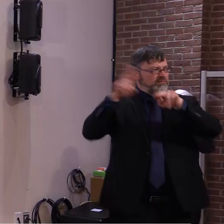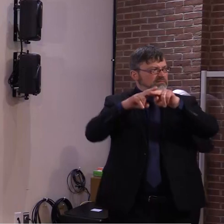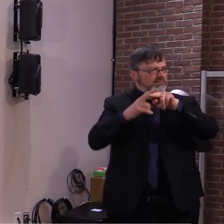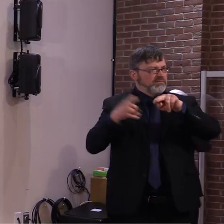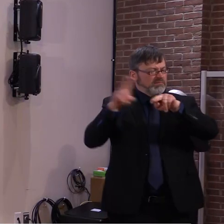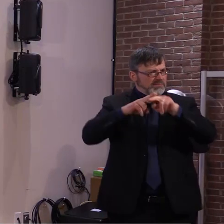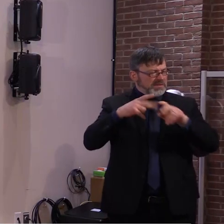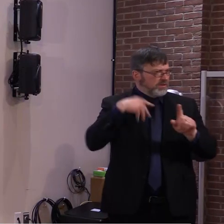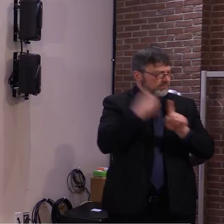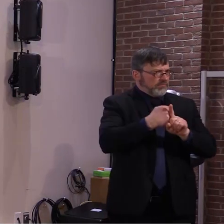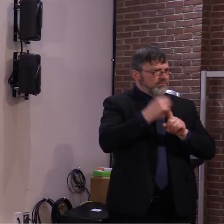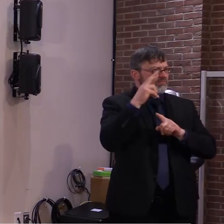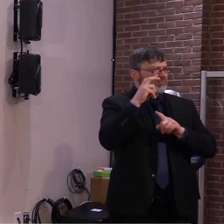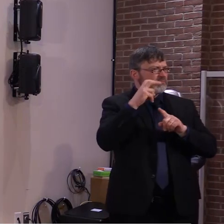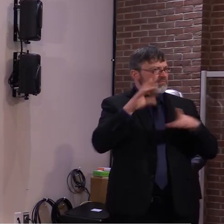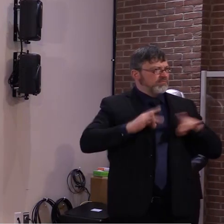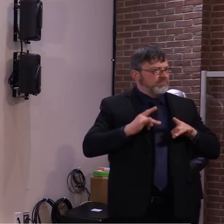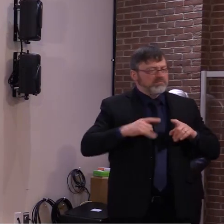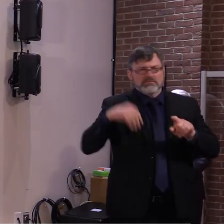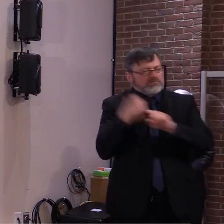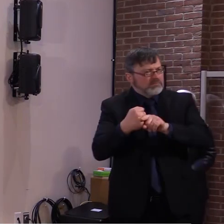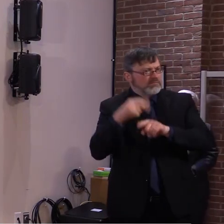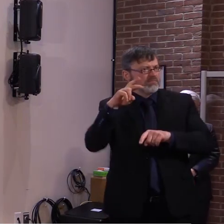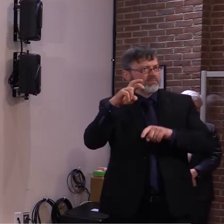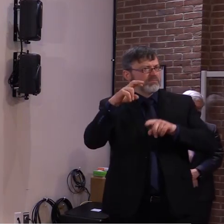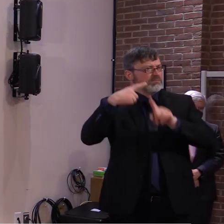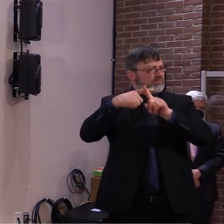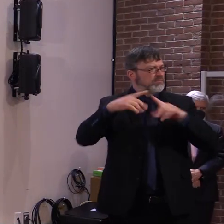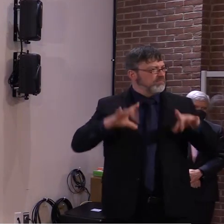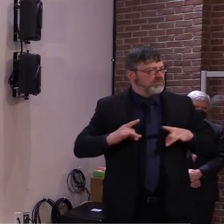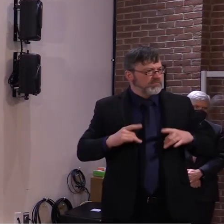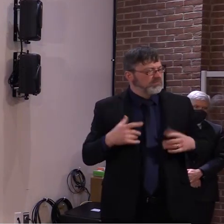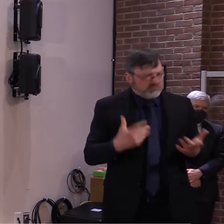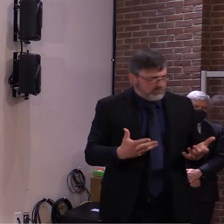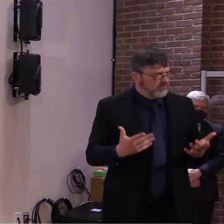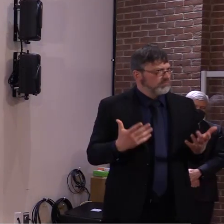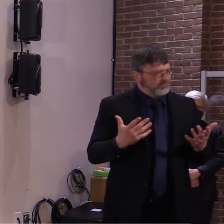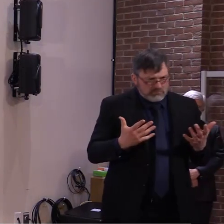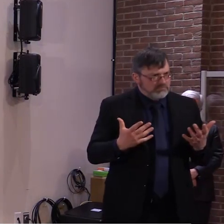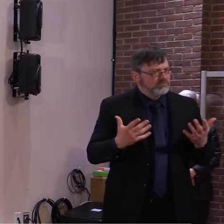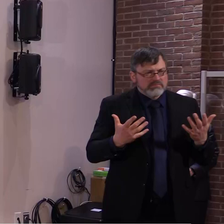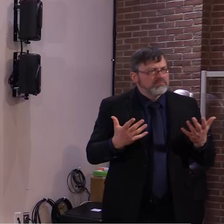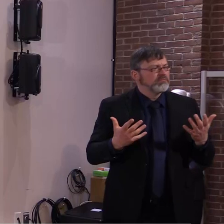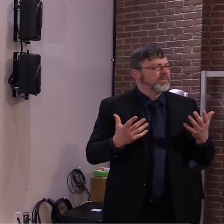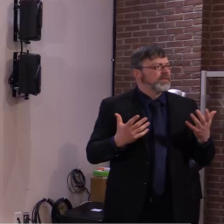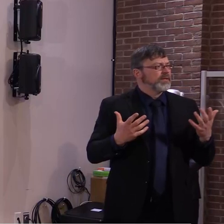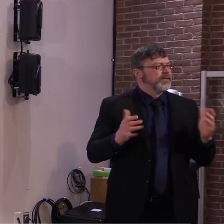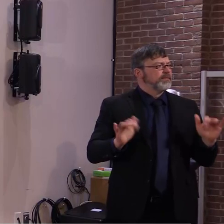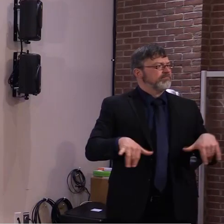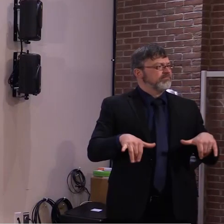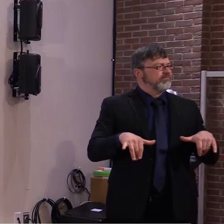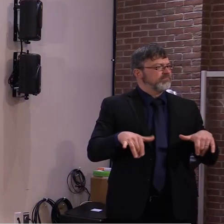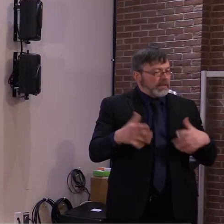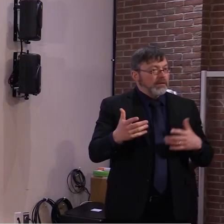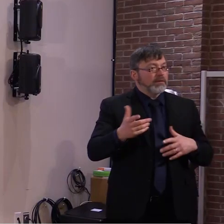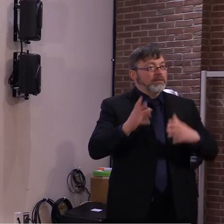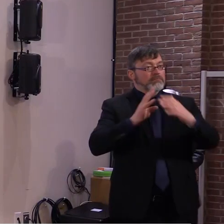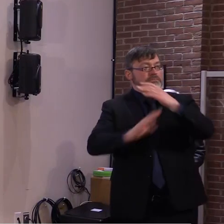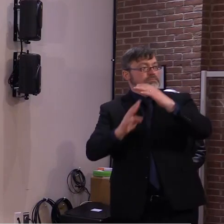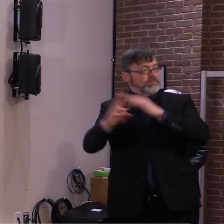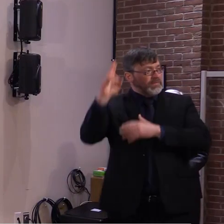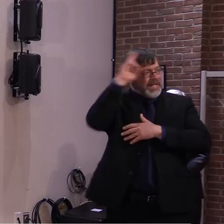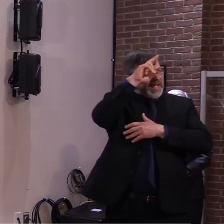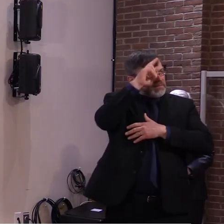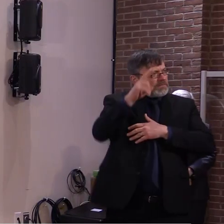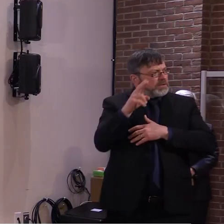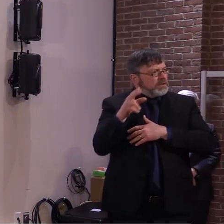lately. Now, higher numbers of people in the hospital, whereas within the